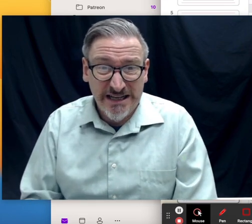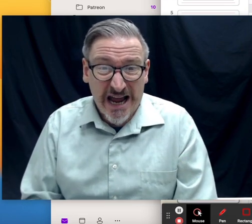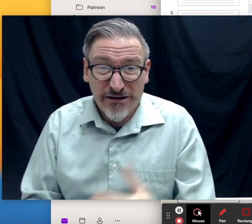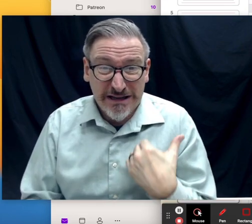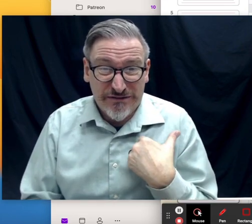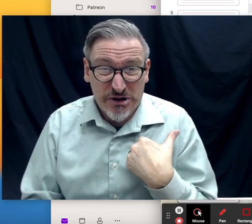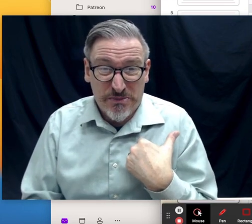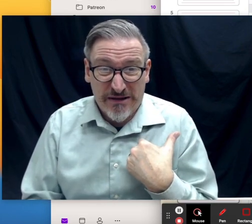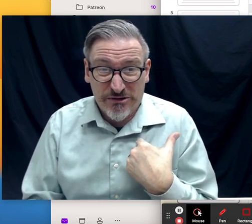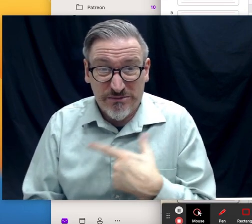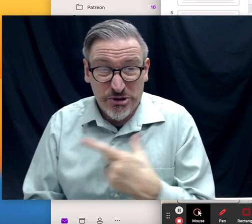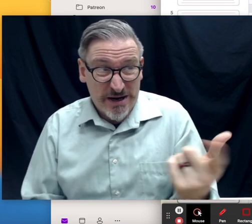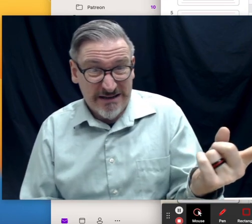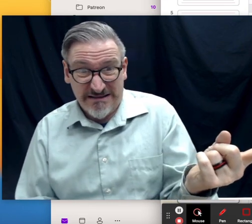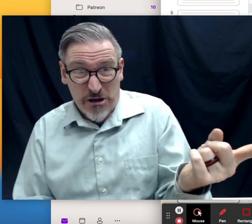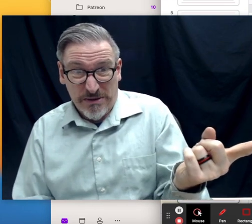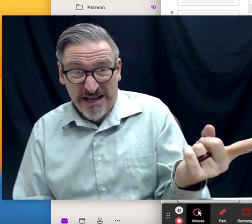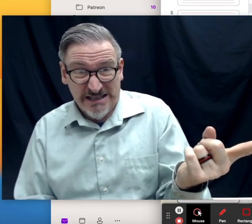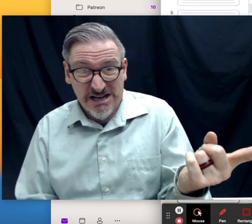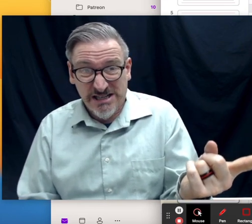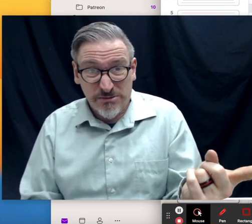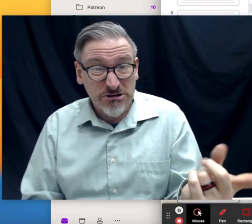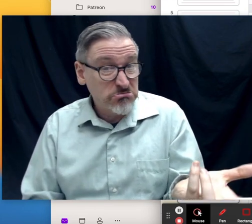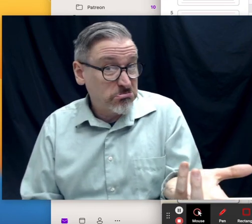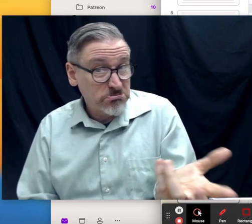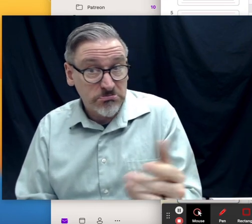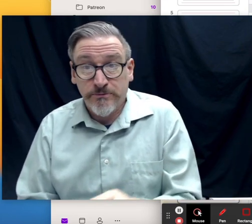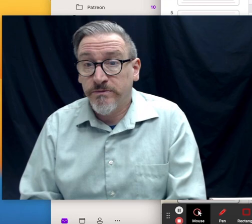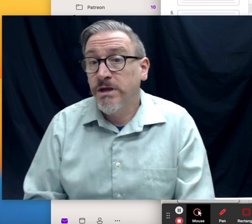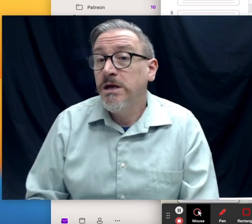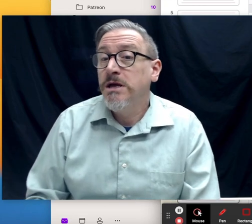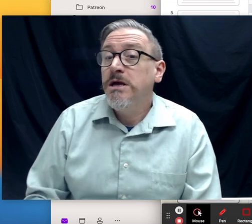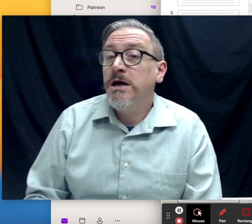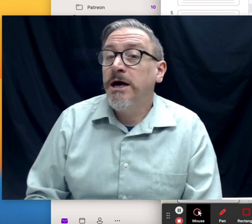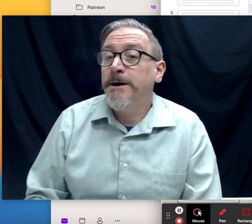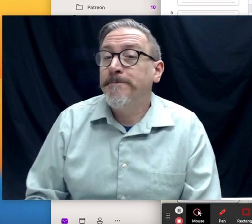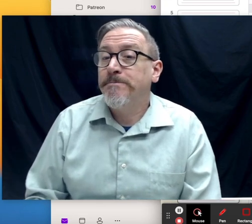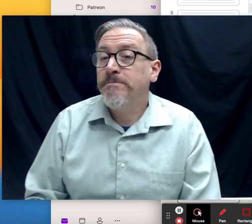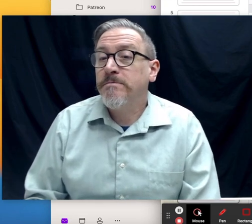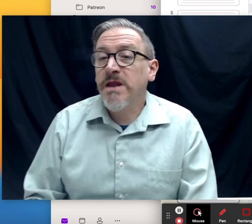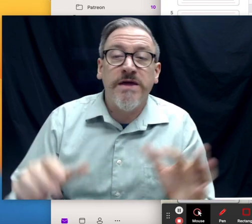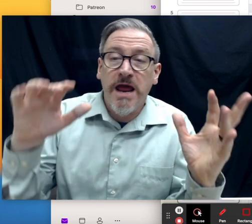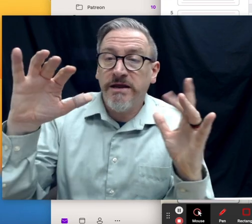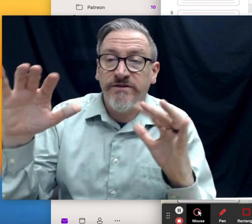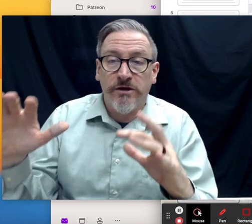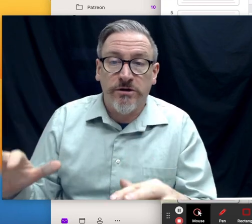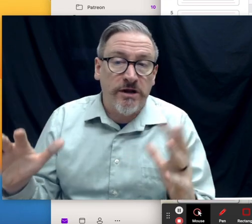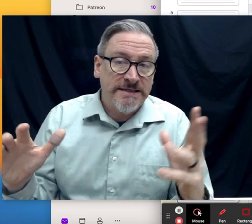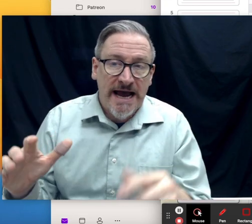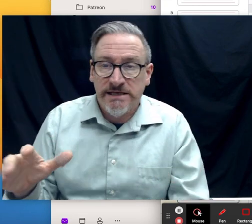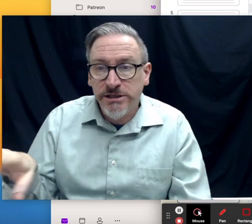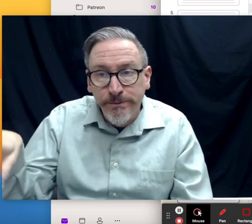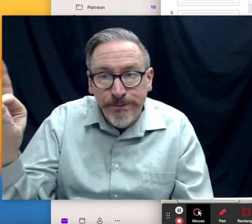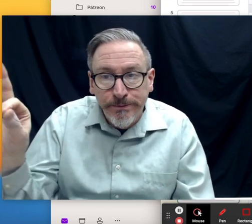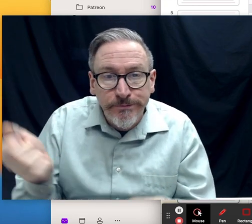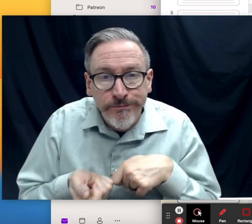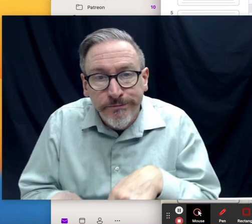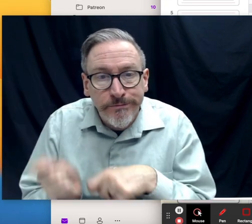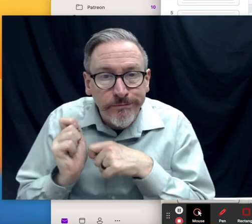Like, I really have to go to the bathroom. Do you mind helping the next customer? Um, and then any of the other like